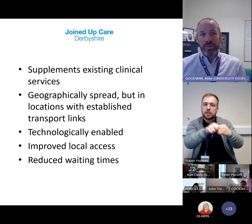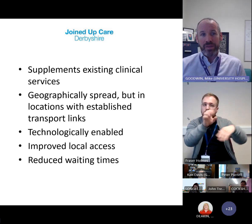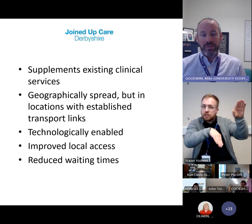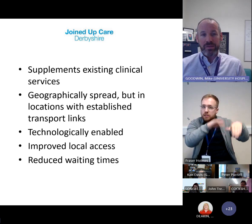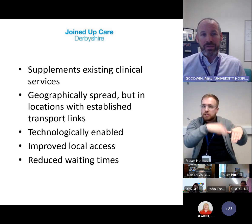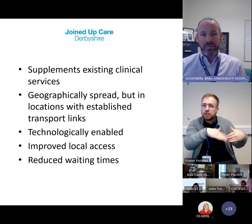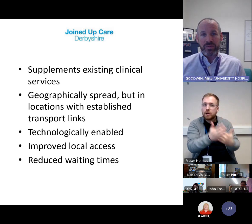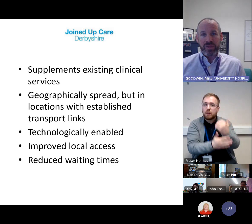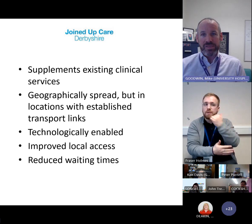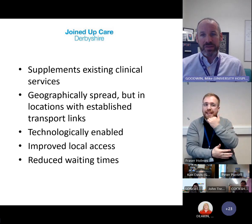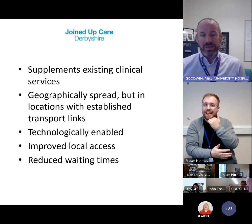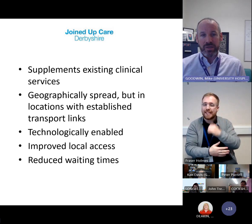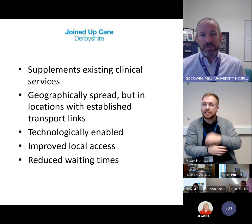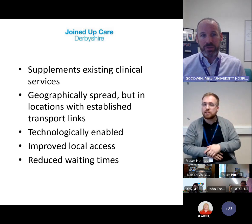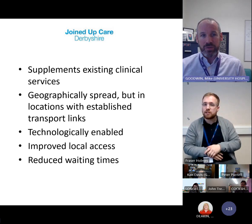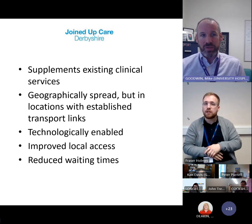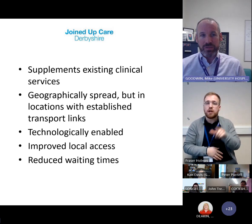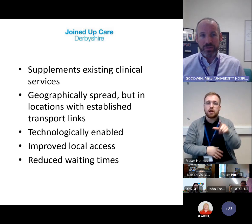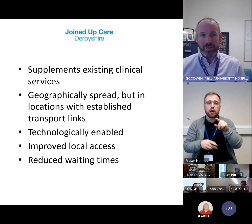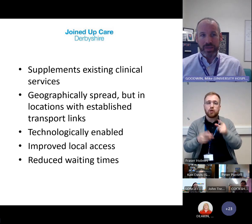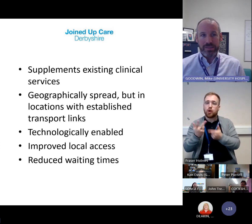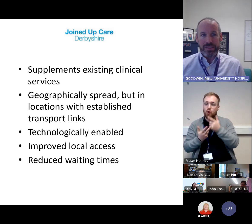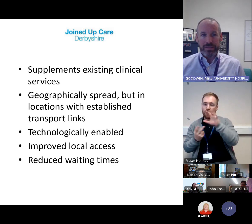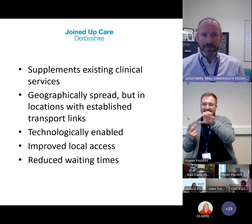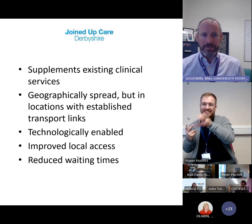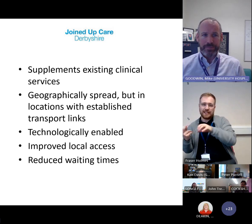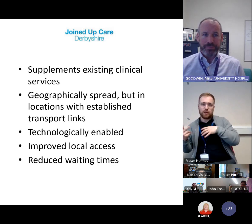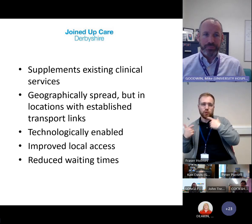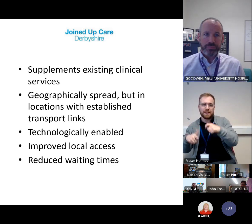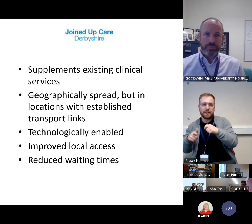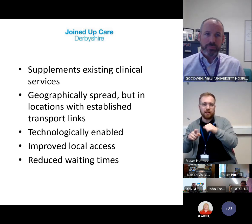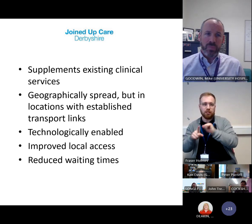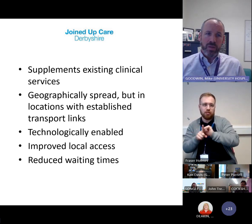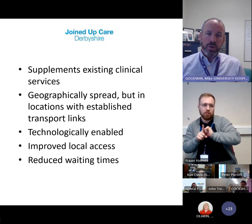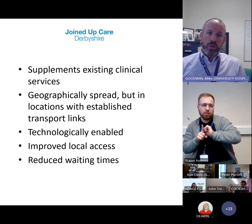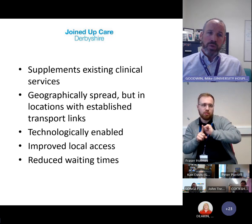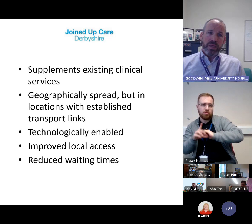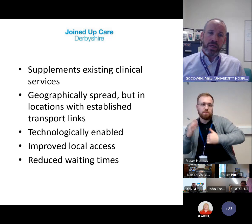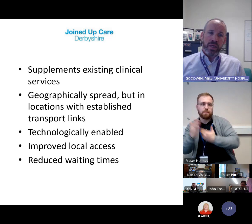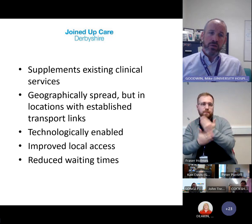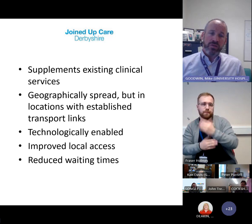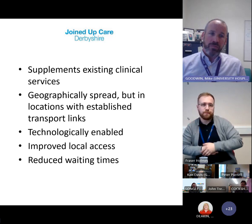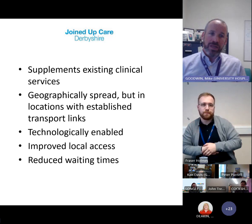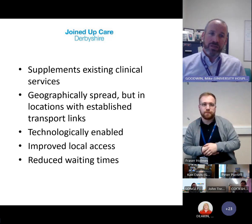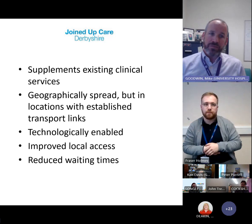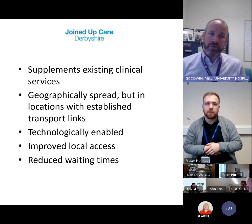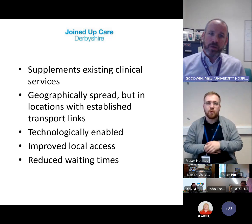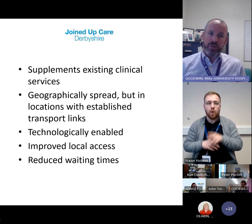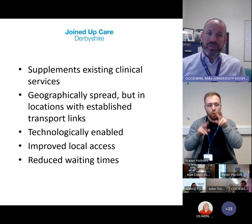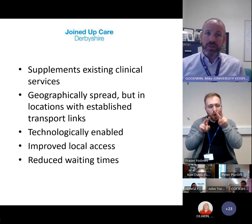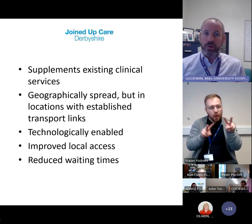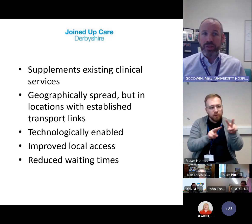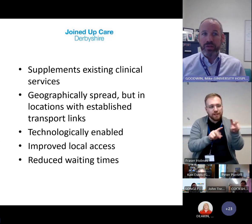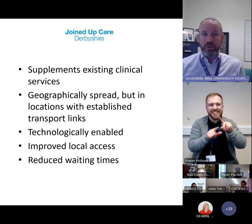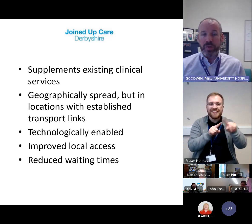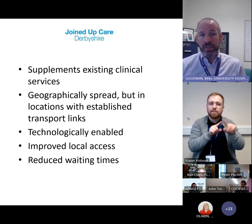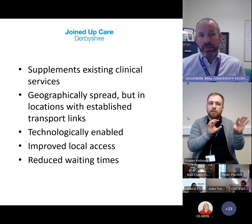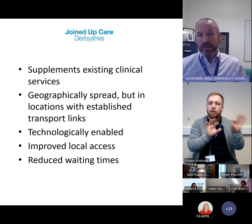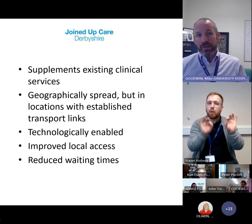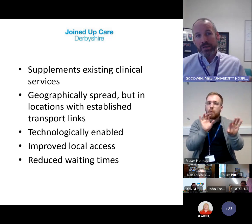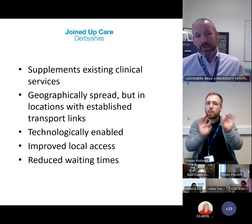of developing the rest of the sites, which I'll come on to talk about in a second. We looked at a range of different options,